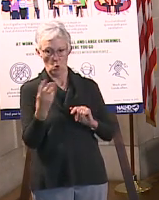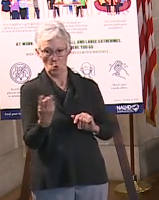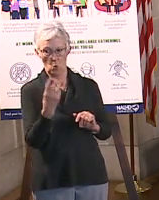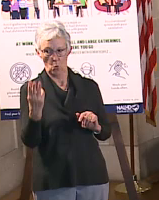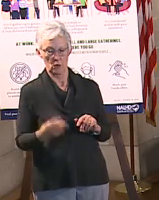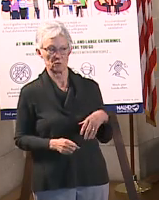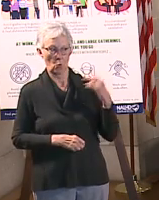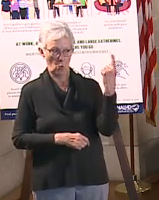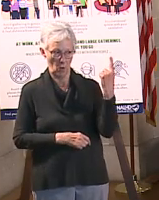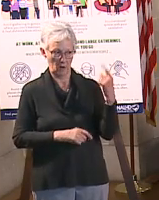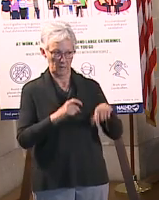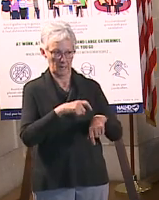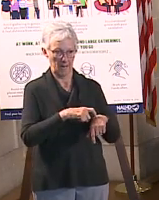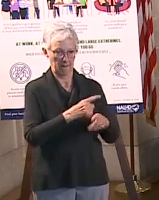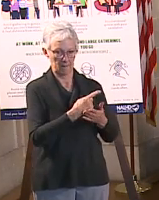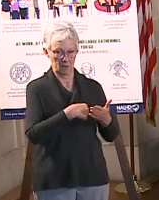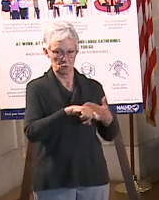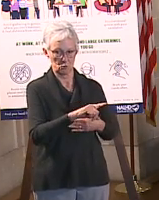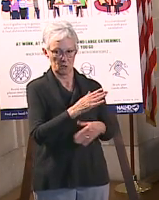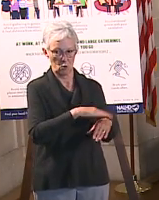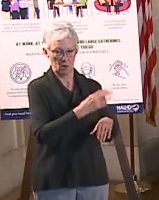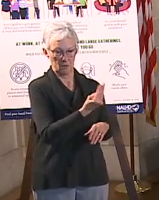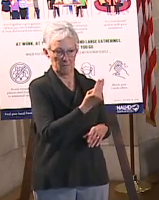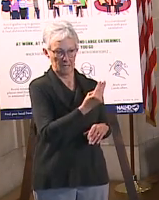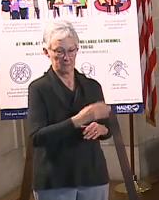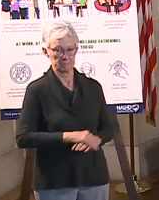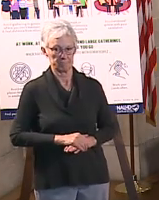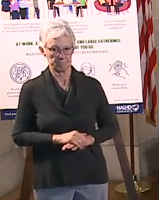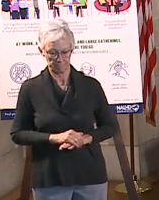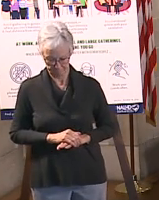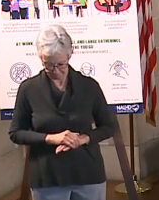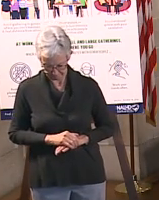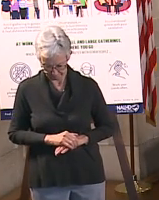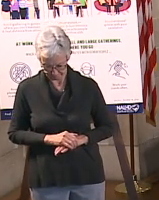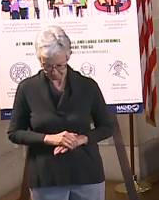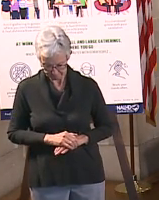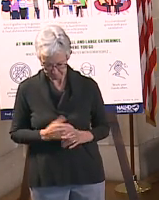press conference to go to next week. All right, and with that, we'll